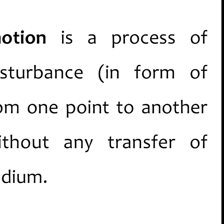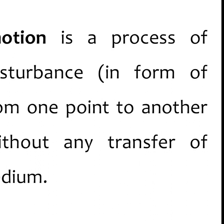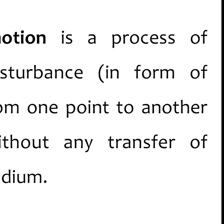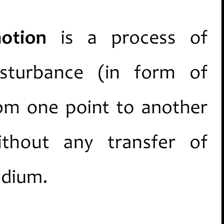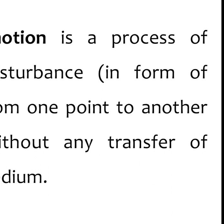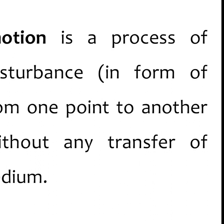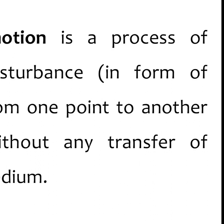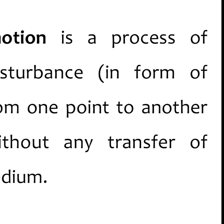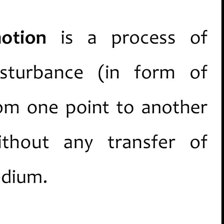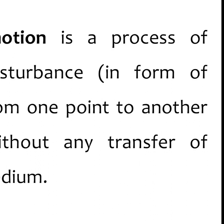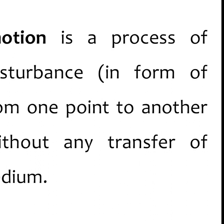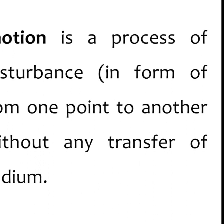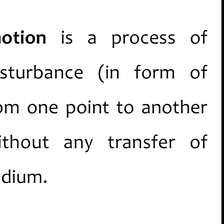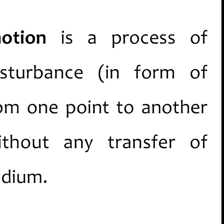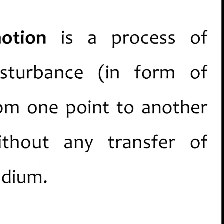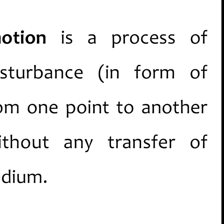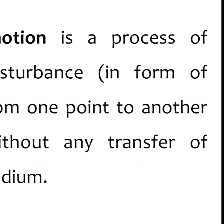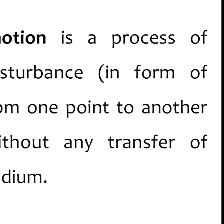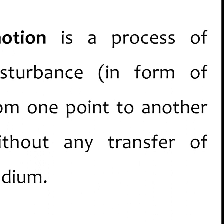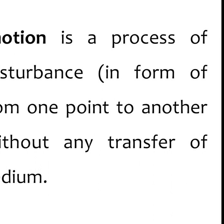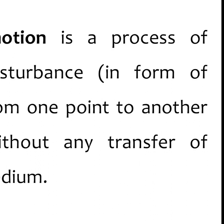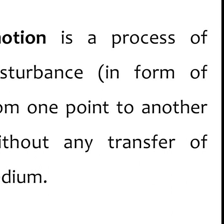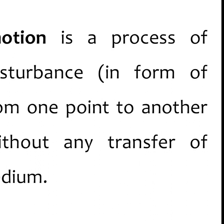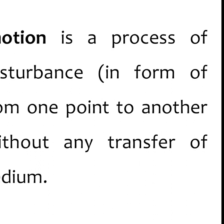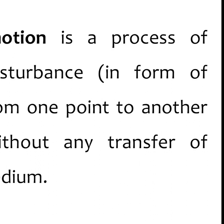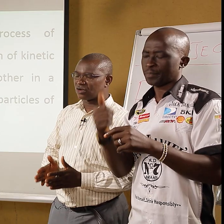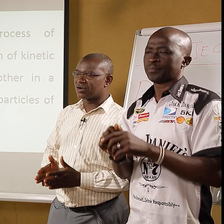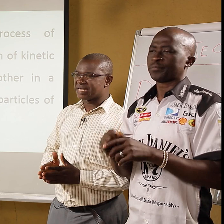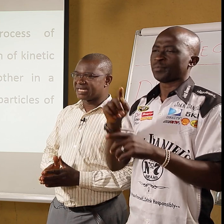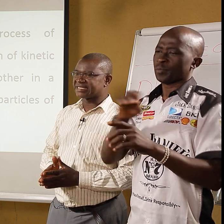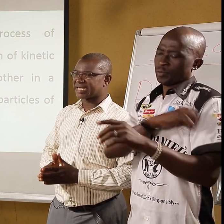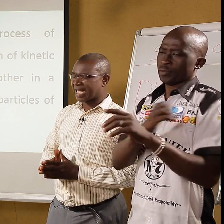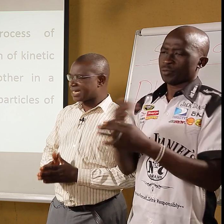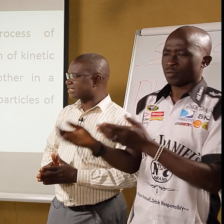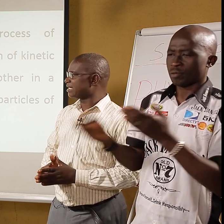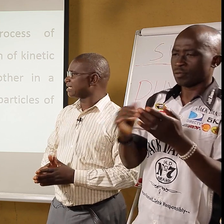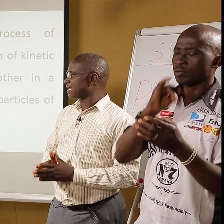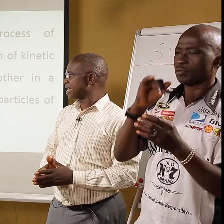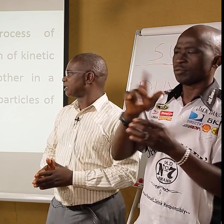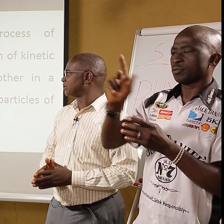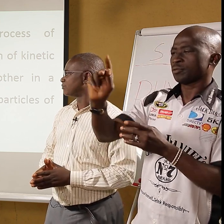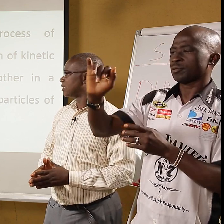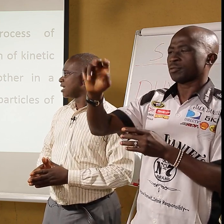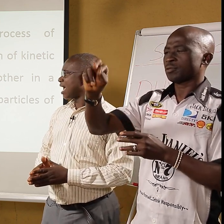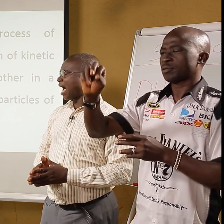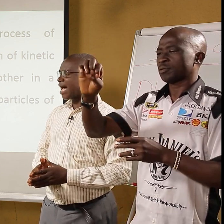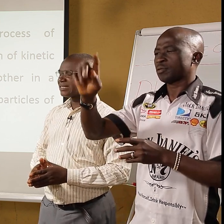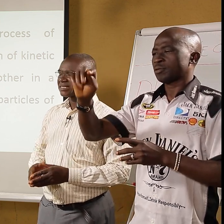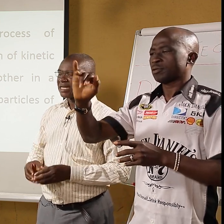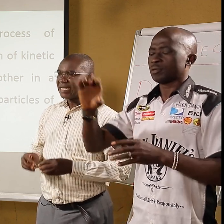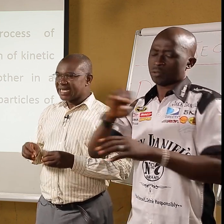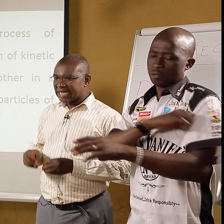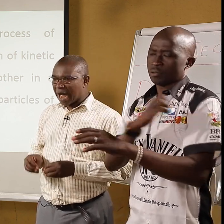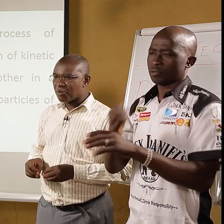carries energy along with it from one point to another. The energy carried along is kinetic energy.